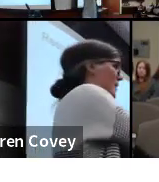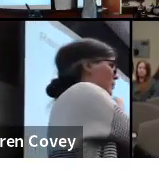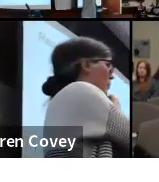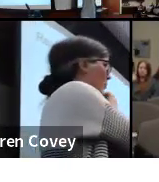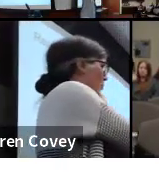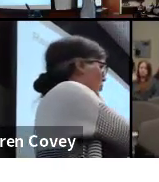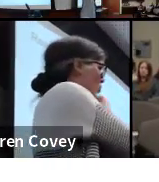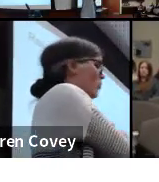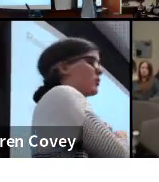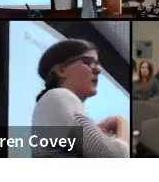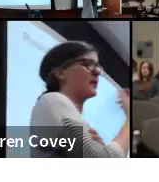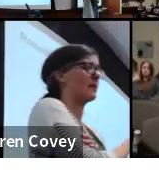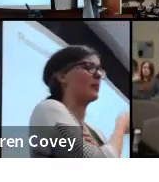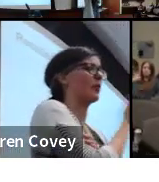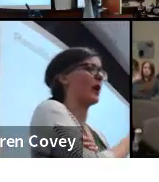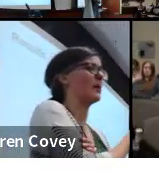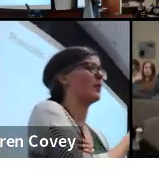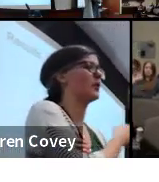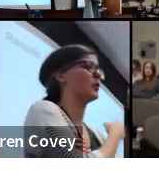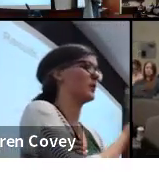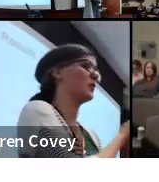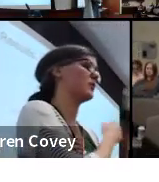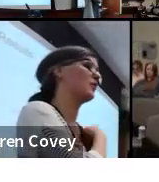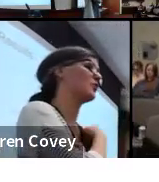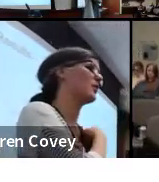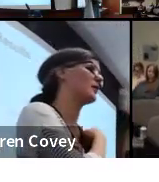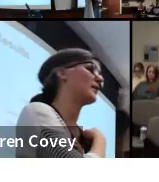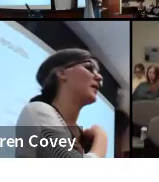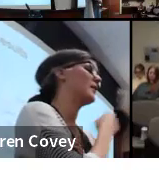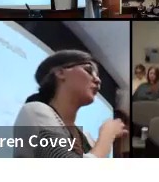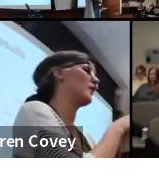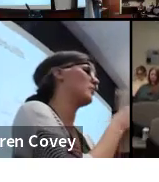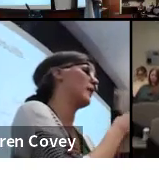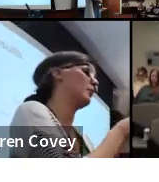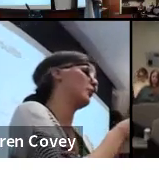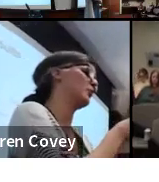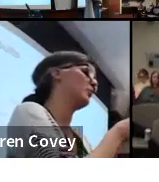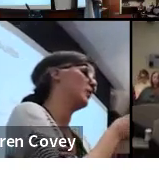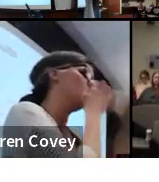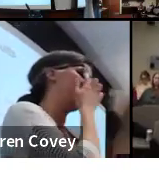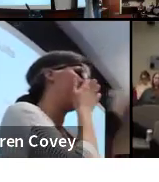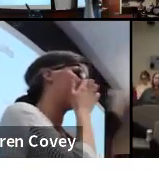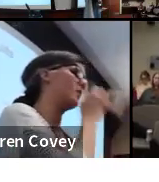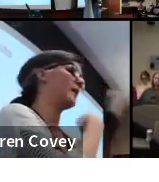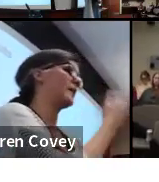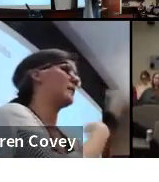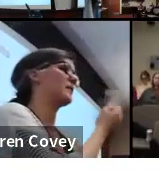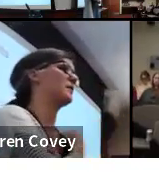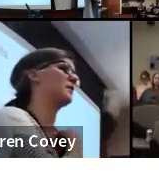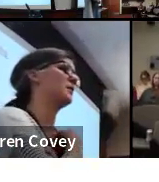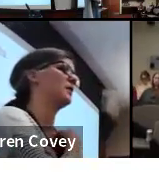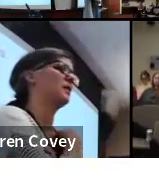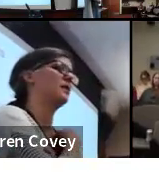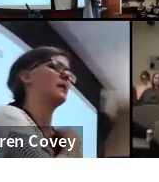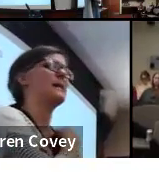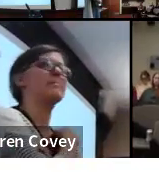like the simple structures and the simple vocabulary that you would need to tell a story like this, they should actually be able to do, so that it's,